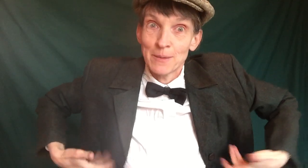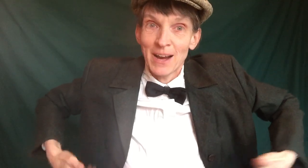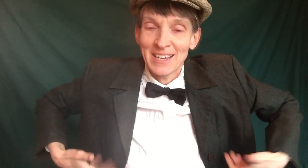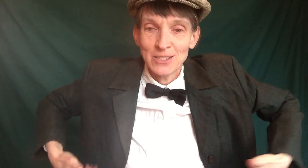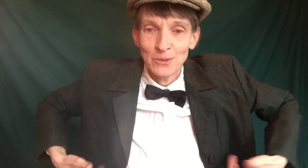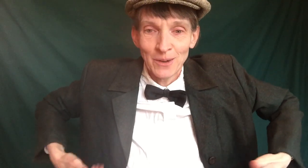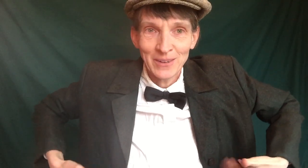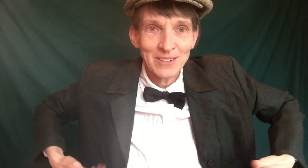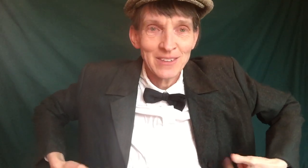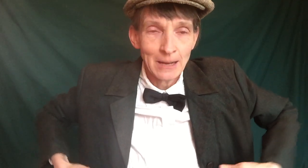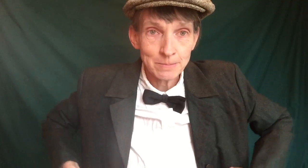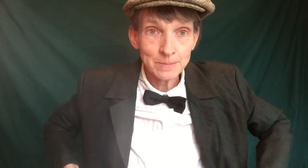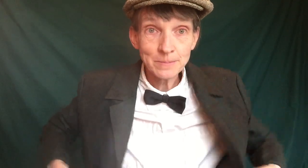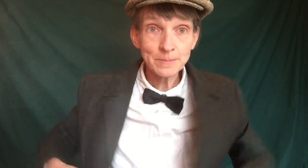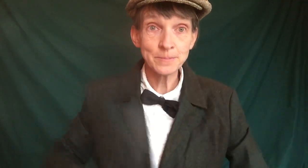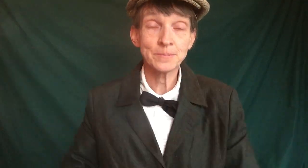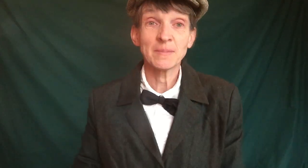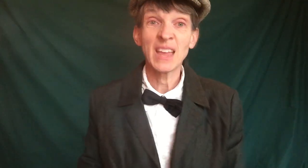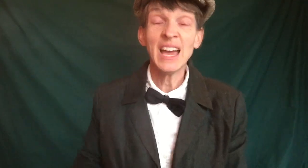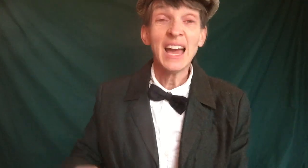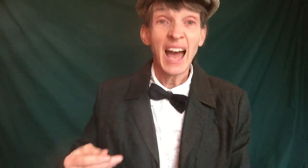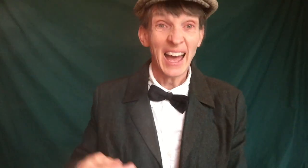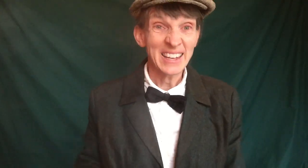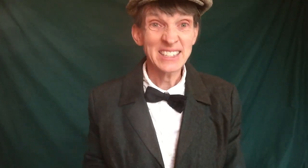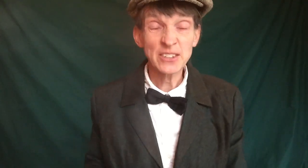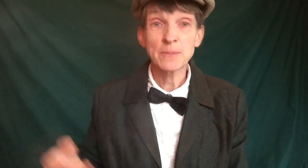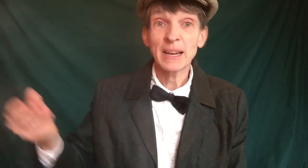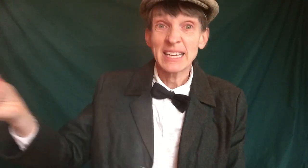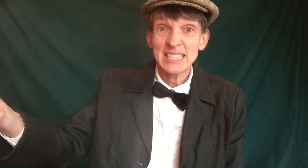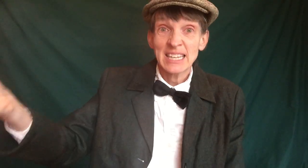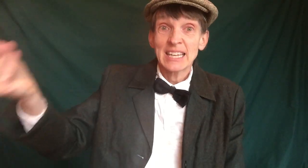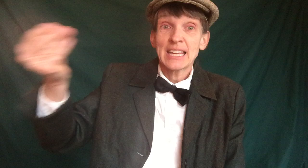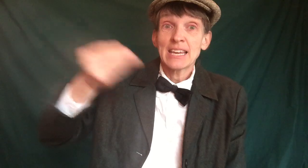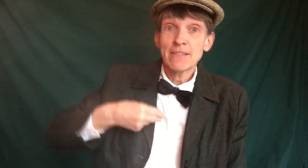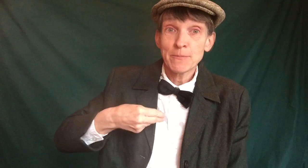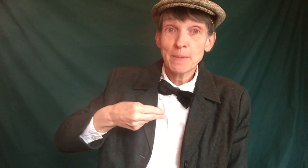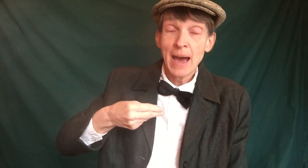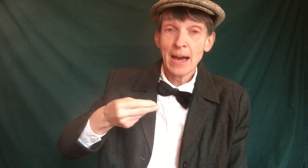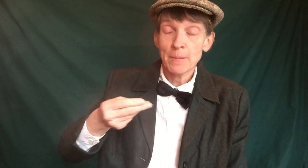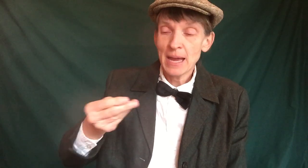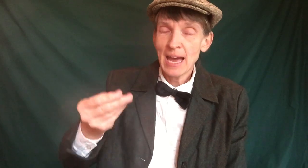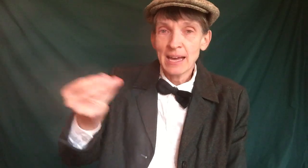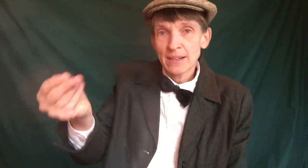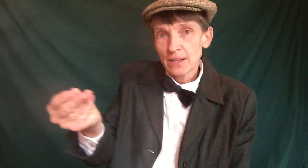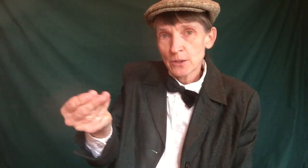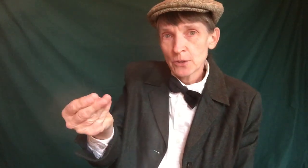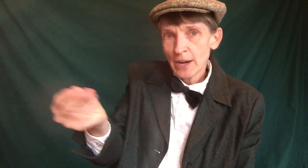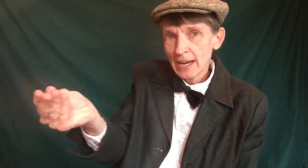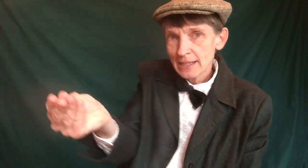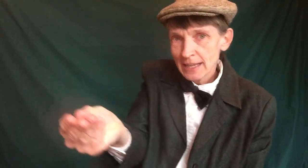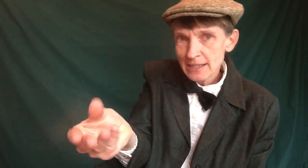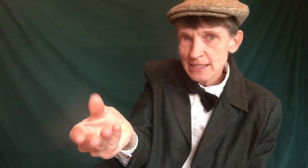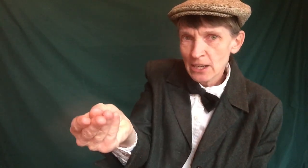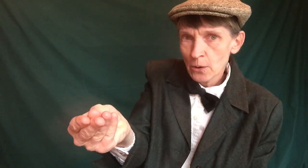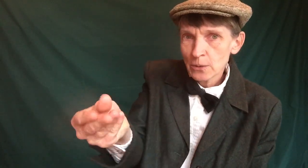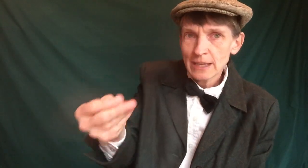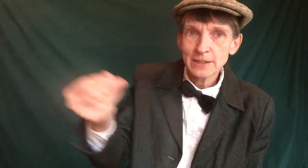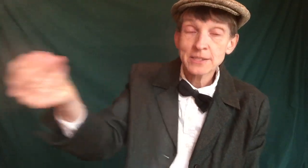a monkey too. Do that. And he tells the monkeys to give me back my hat. You do your hand like this, like you're holding a little